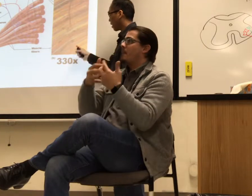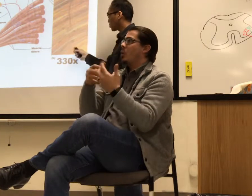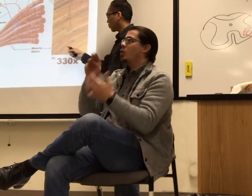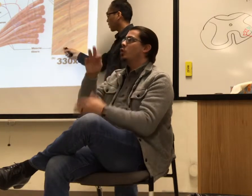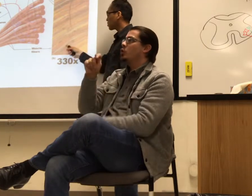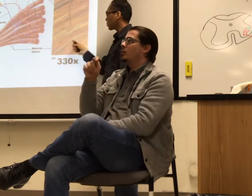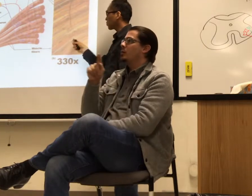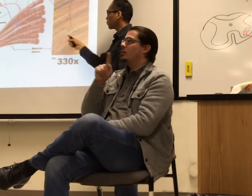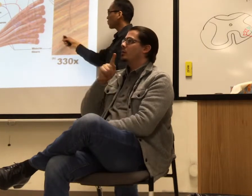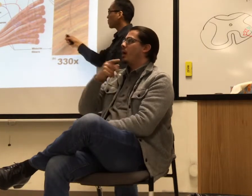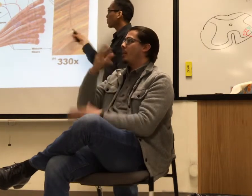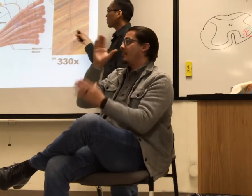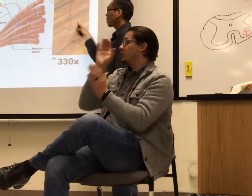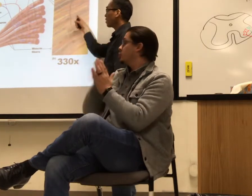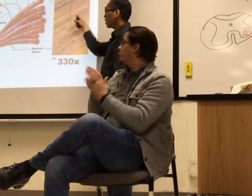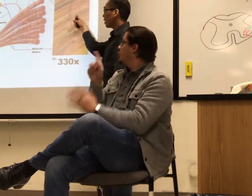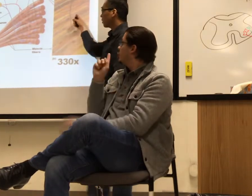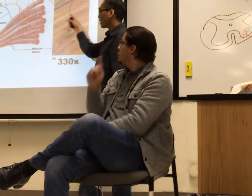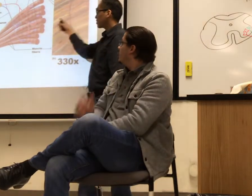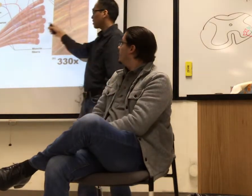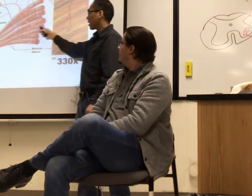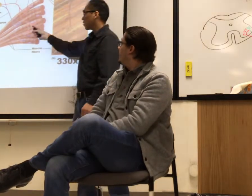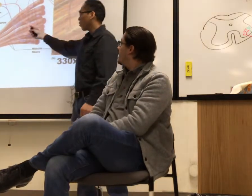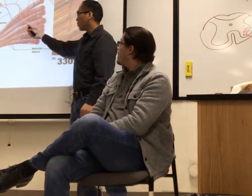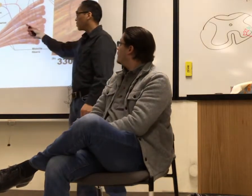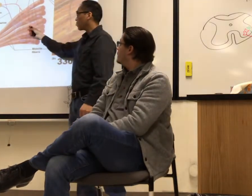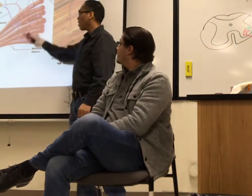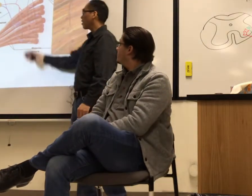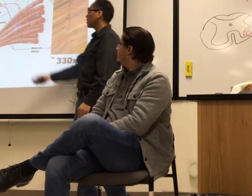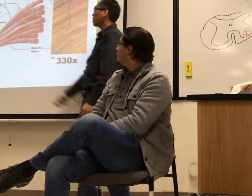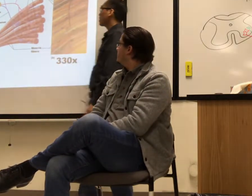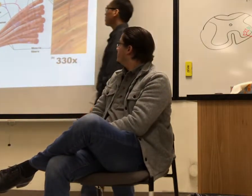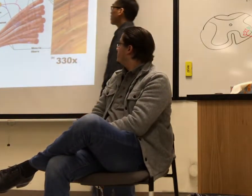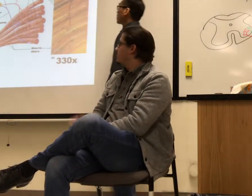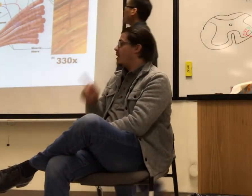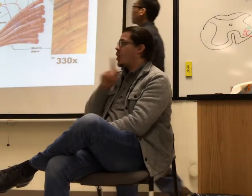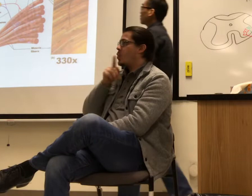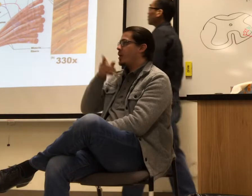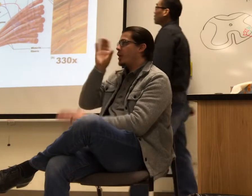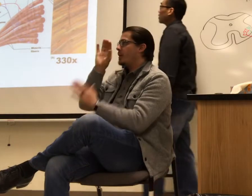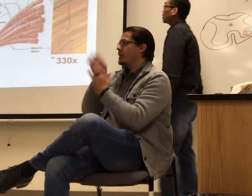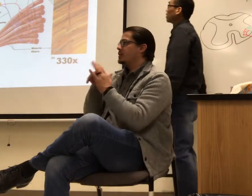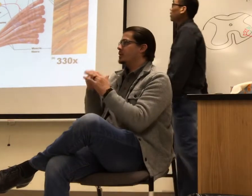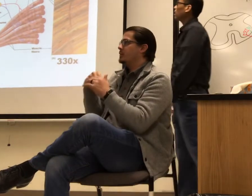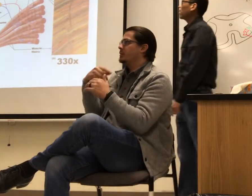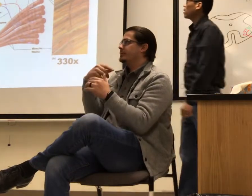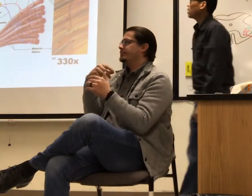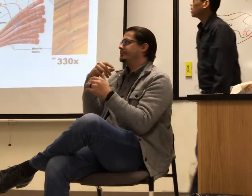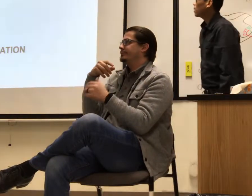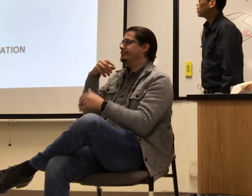real histological picture. That's the kind of what we've been drawing.